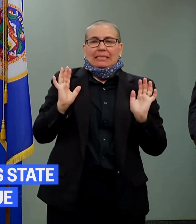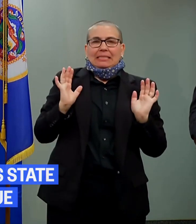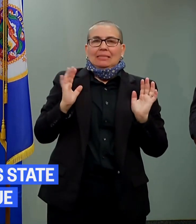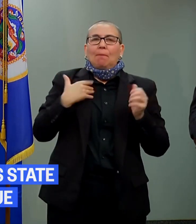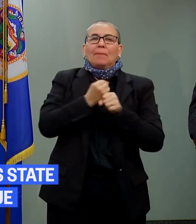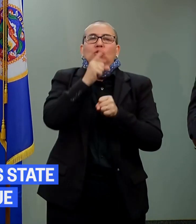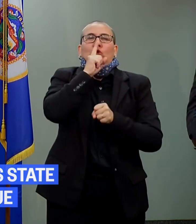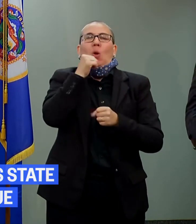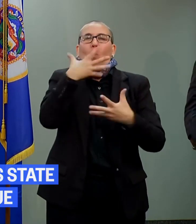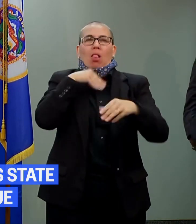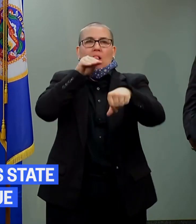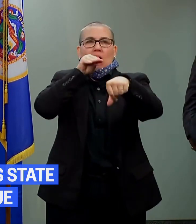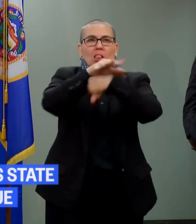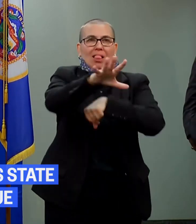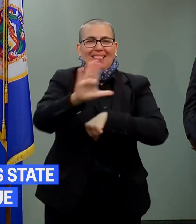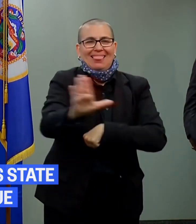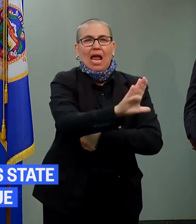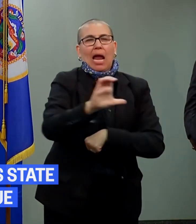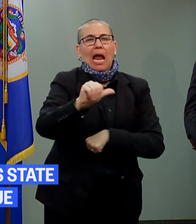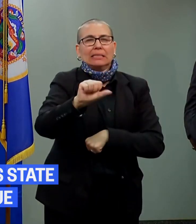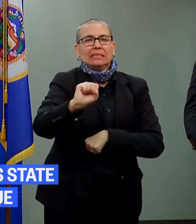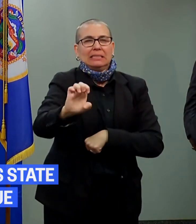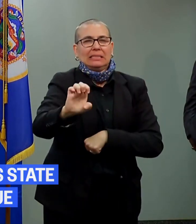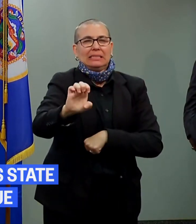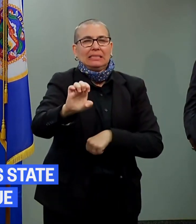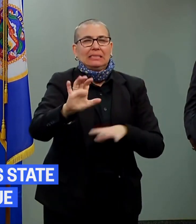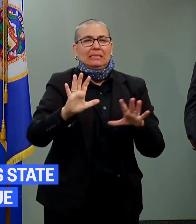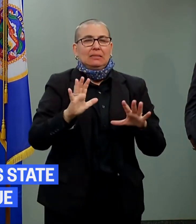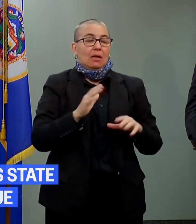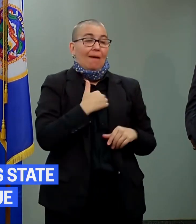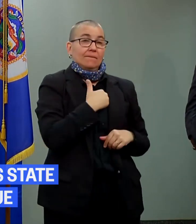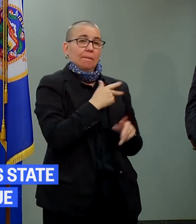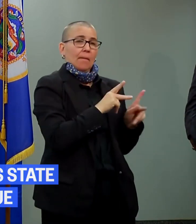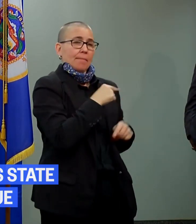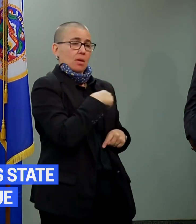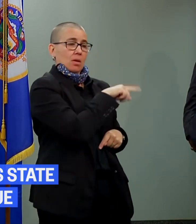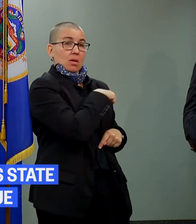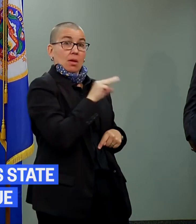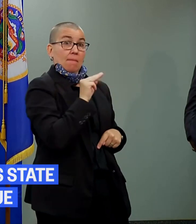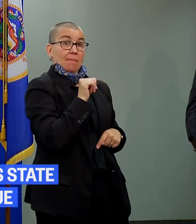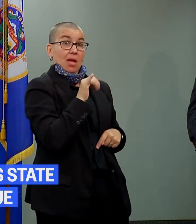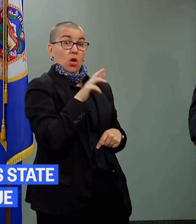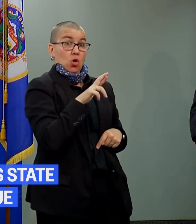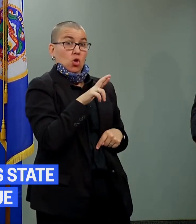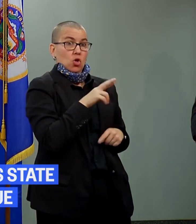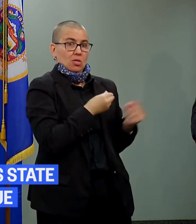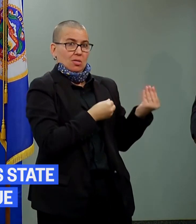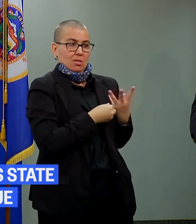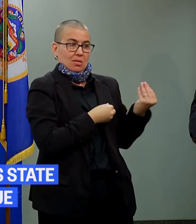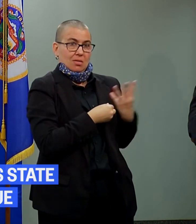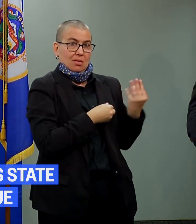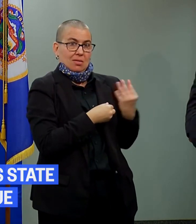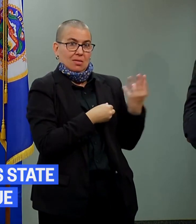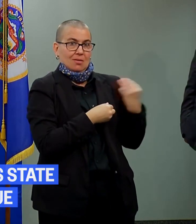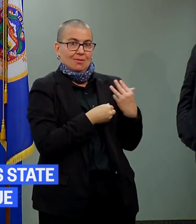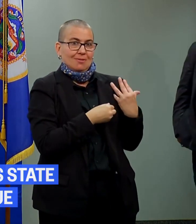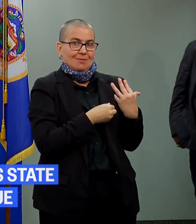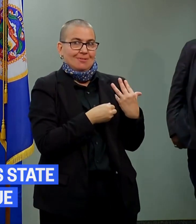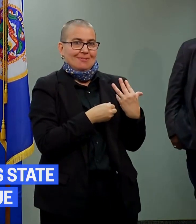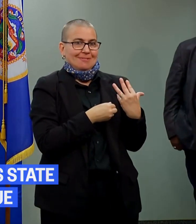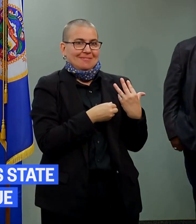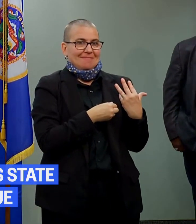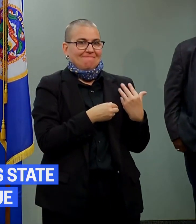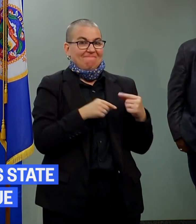we'll continue to explore that because Mayor Carter said it. Everyone here has said it. This issue